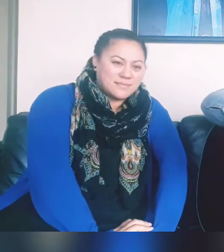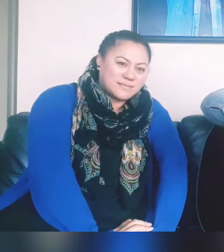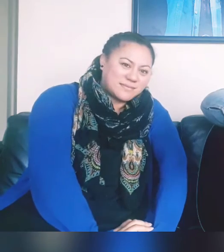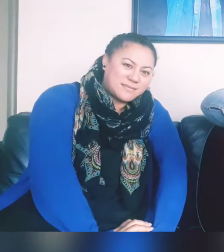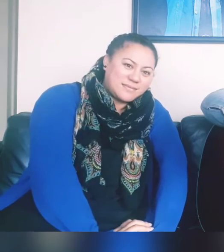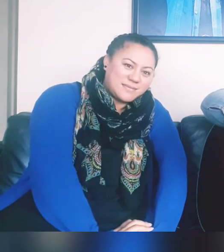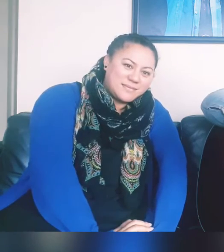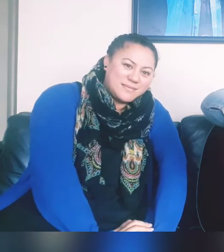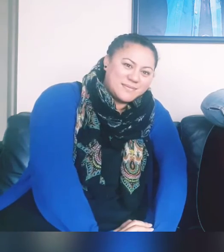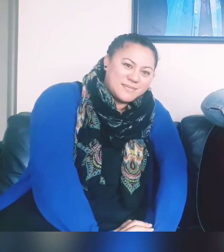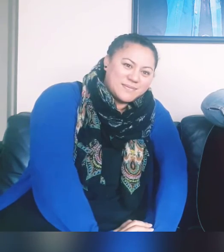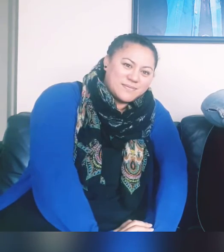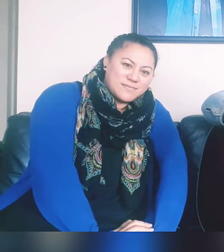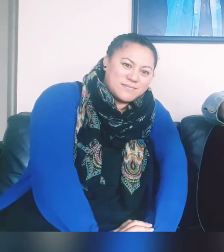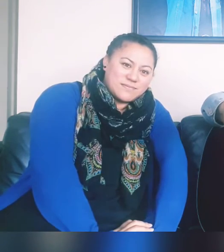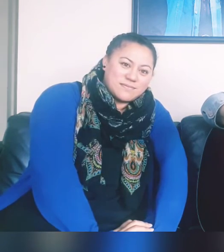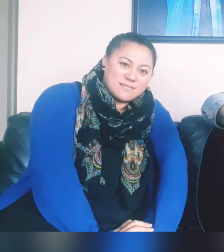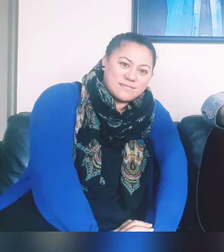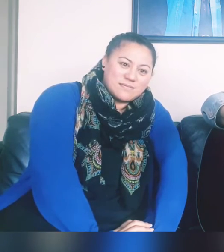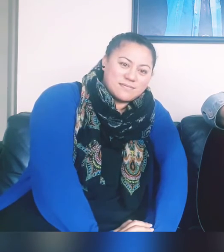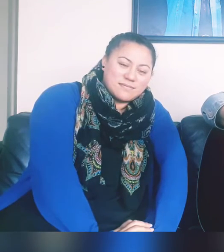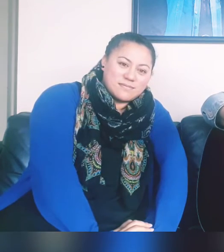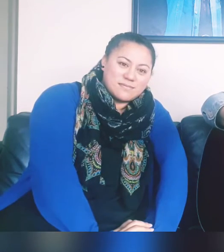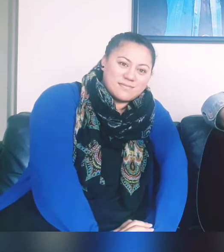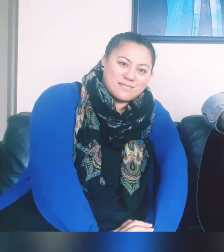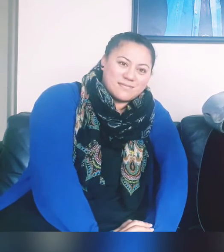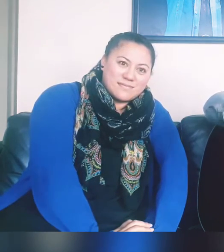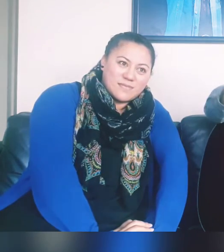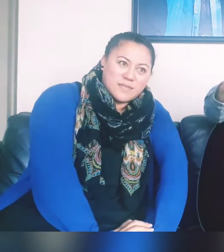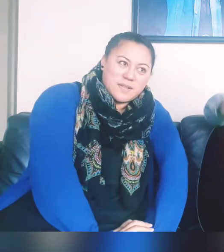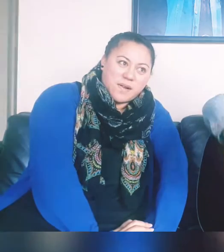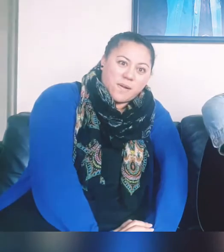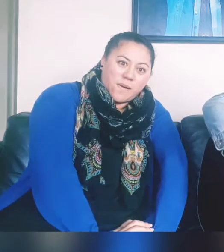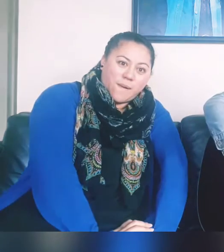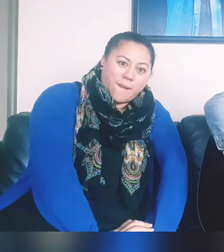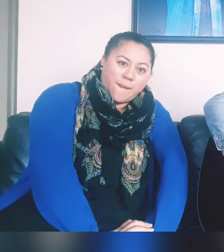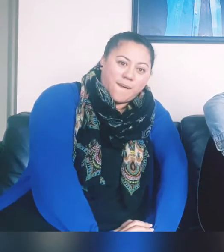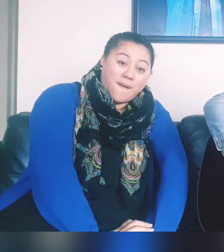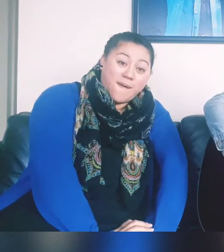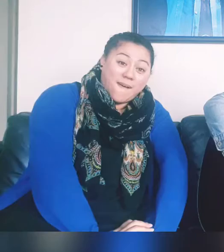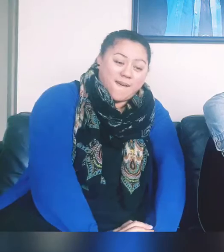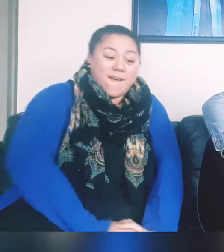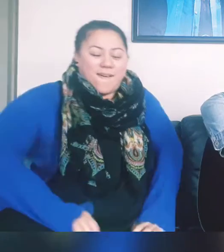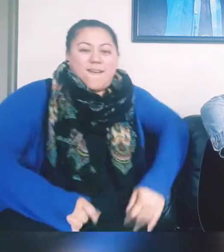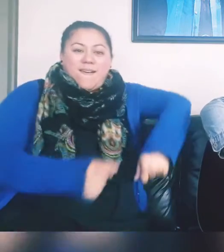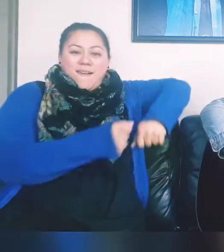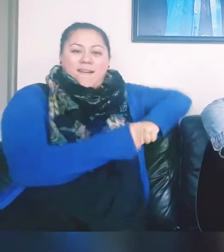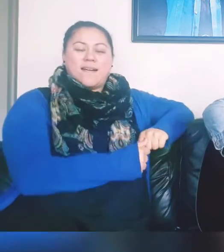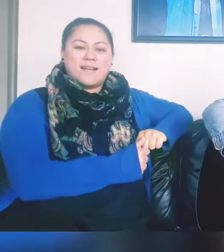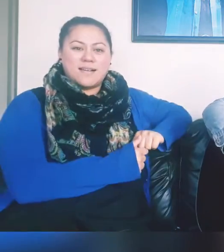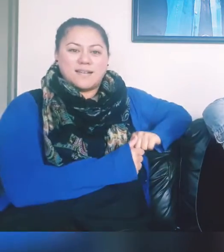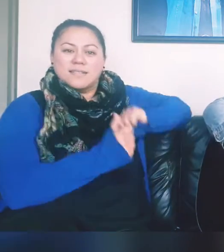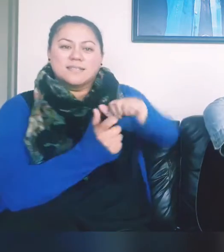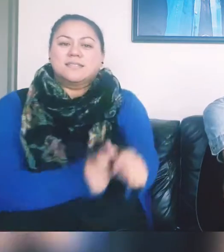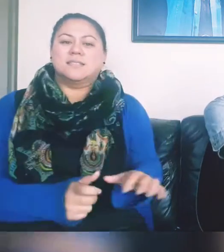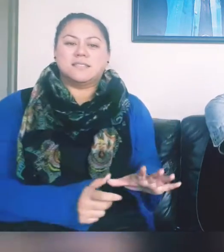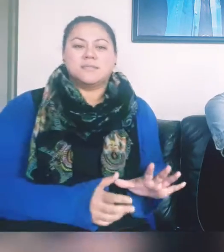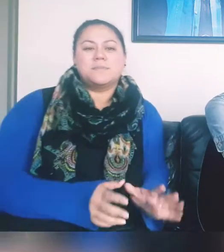for you, because we thought let's do the Māori alphabet, and we'll probably do the Tongan one on a different post. So here we go.